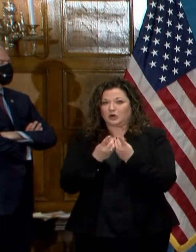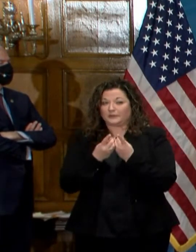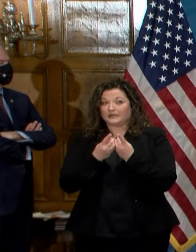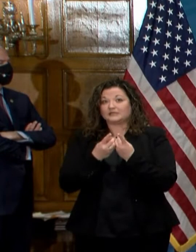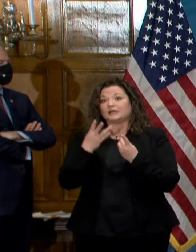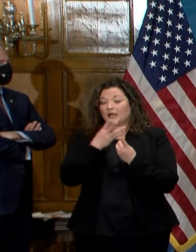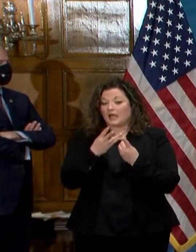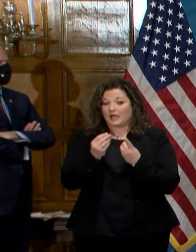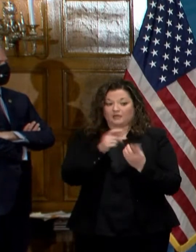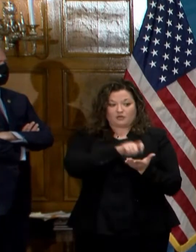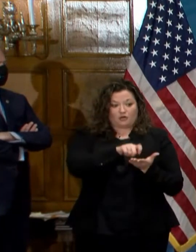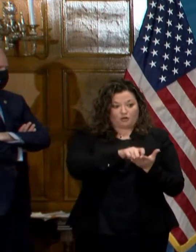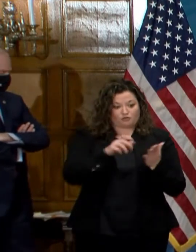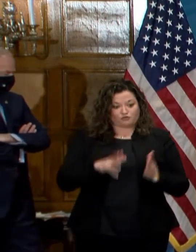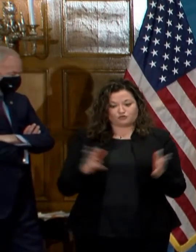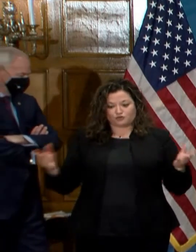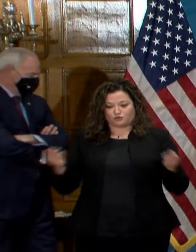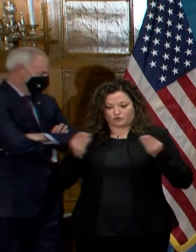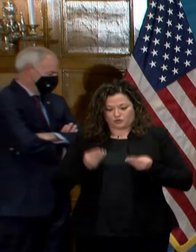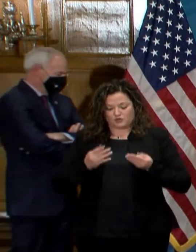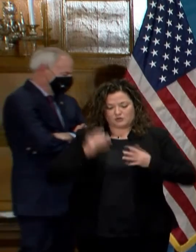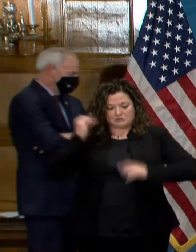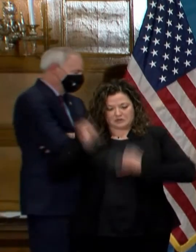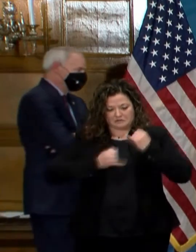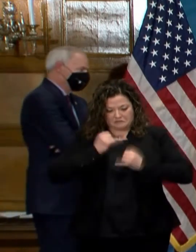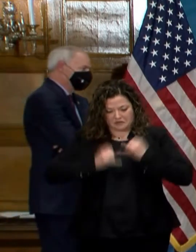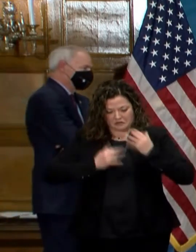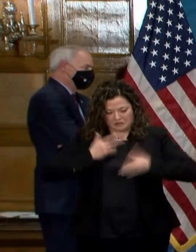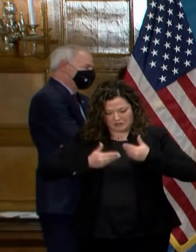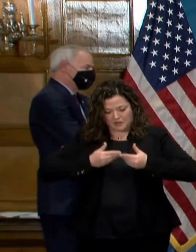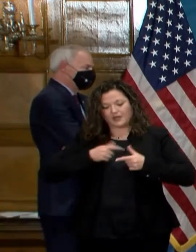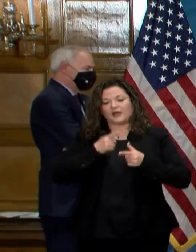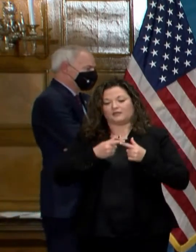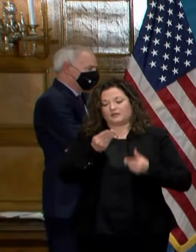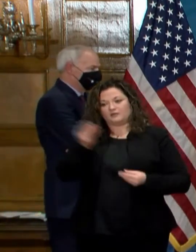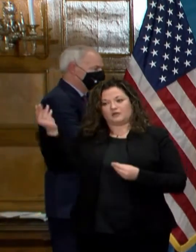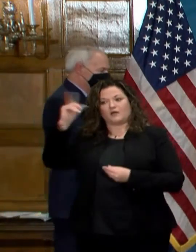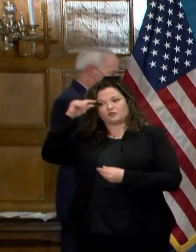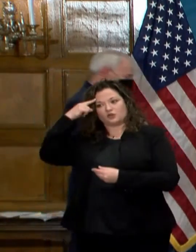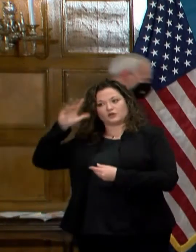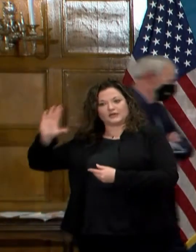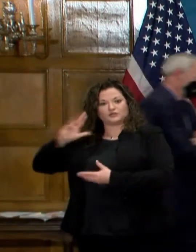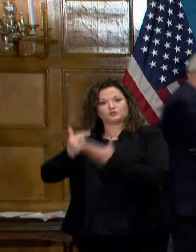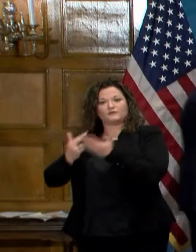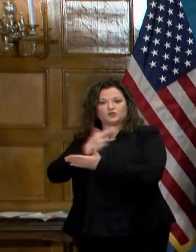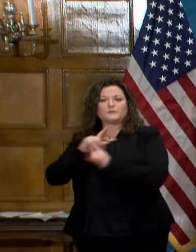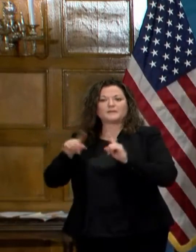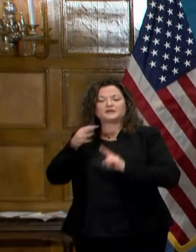contributing authors, and then we'll pass it to the governor for his review, but it should be coming shortly.